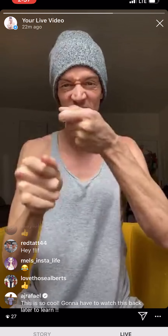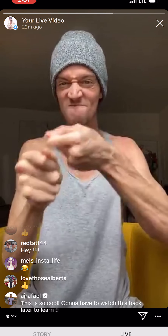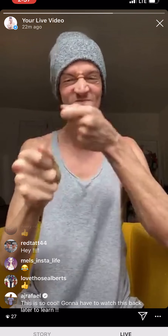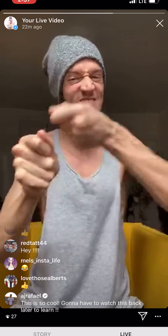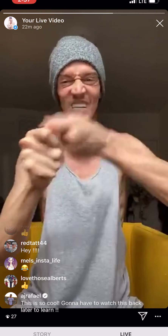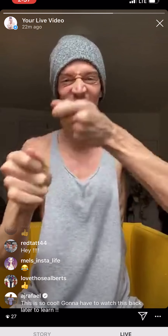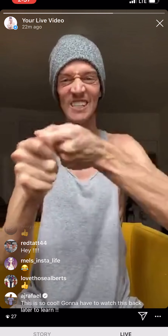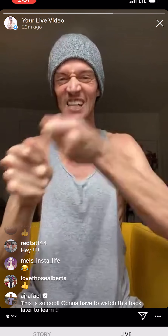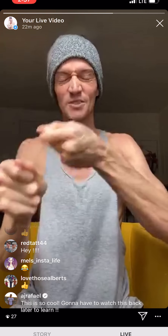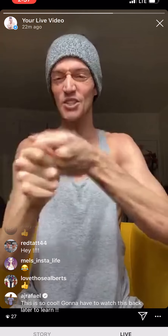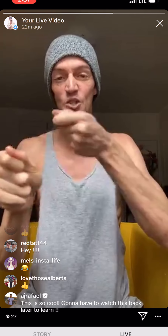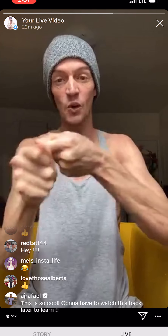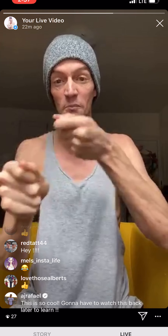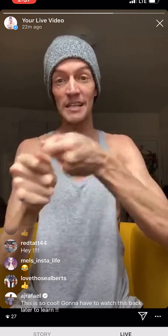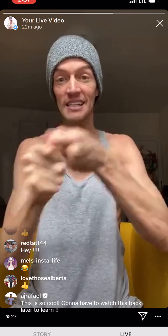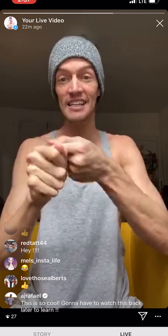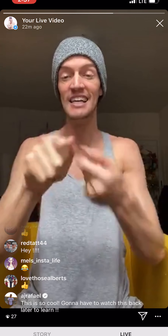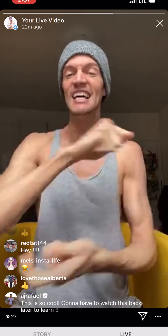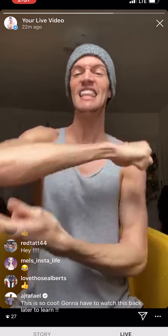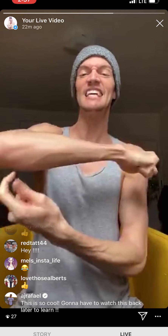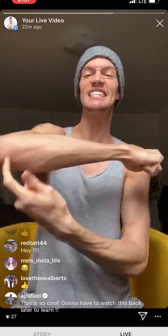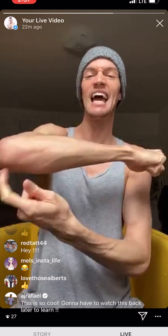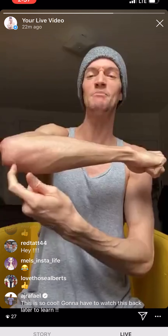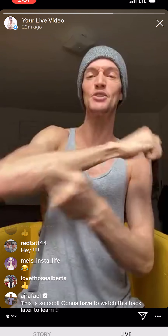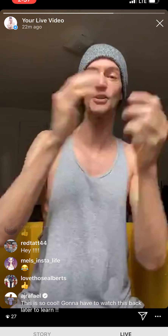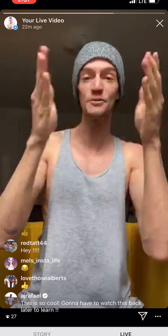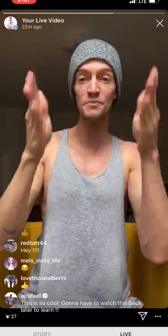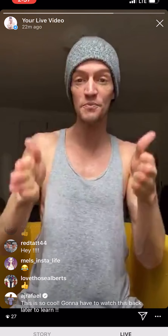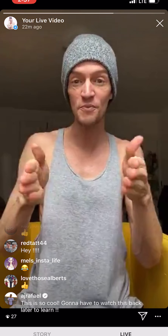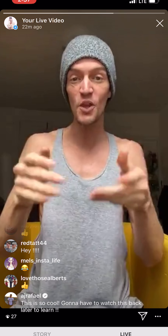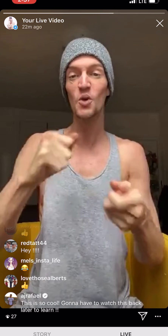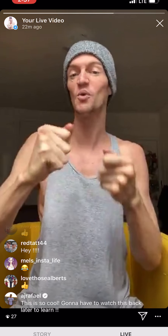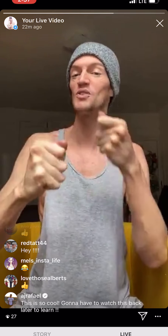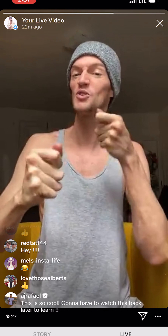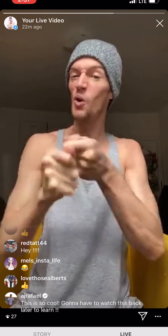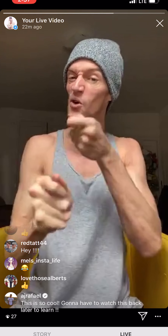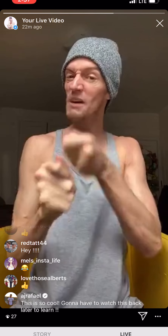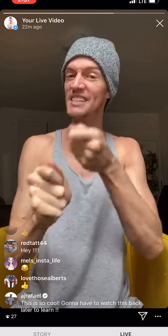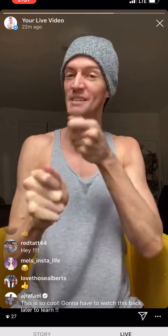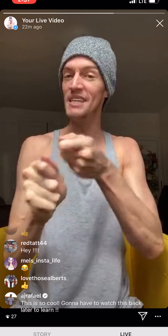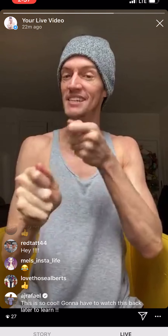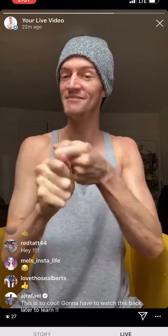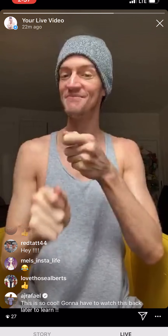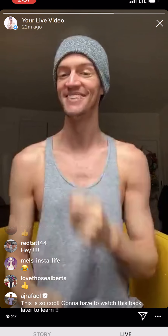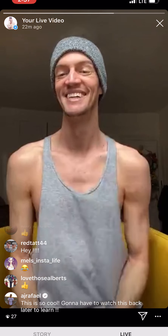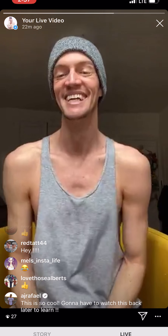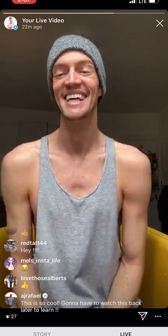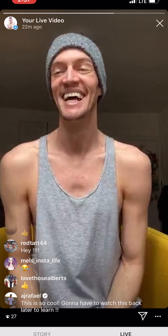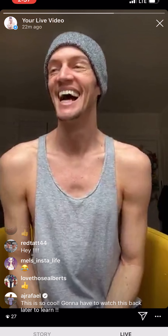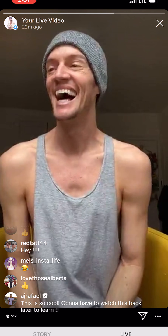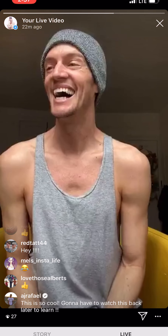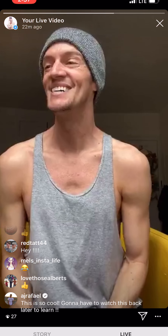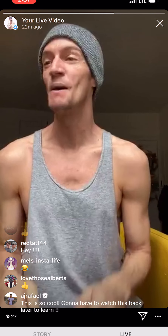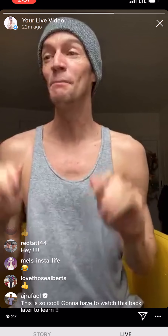Oh, I was just tormented. The tempter was tormenting me. Um, push.